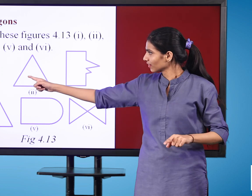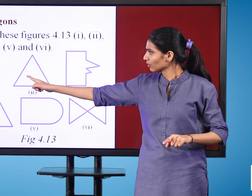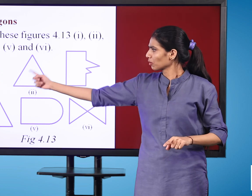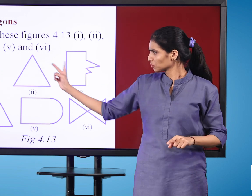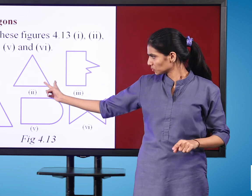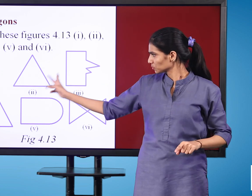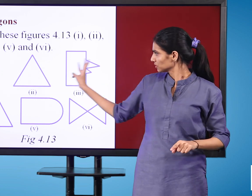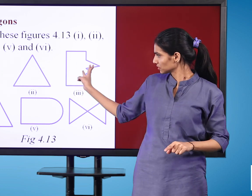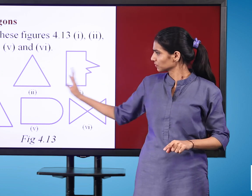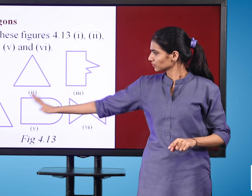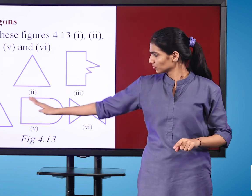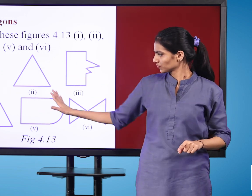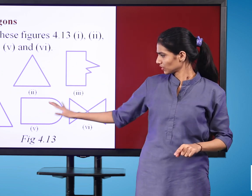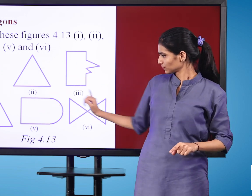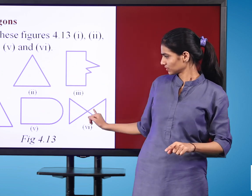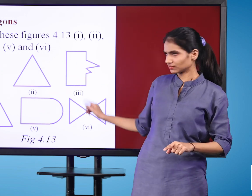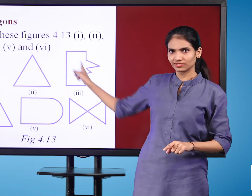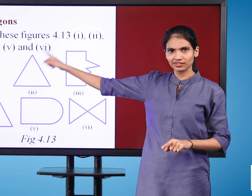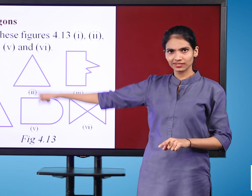One, two, three, 4, 5, and 6.